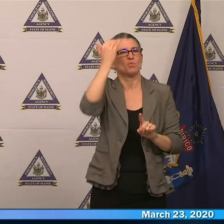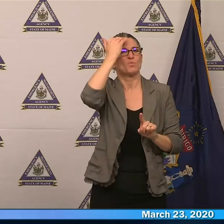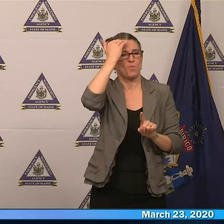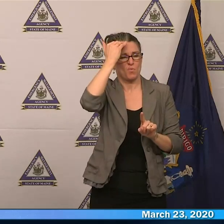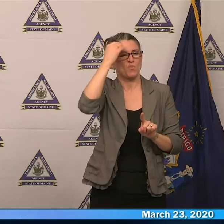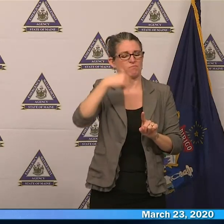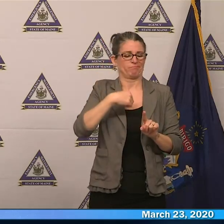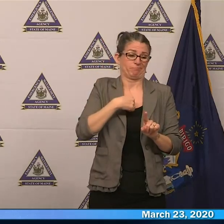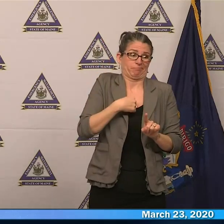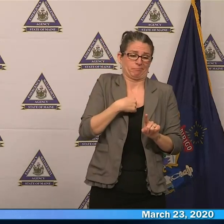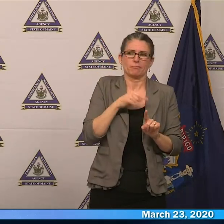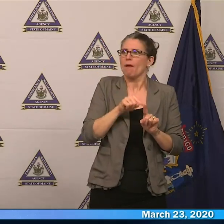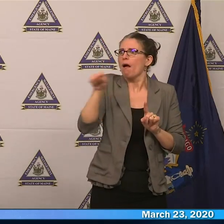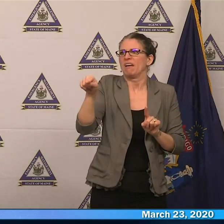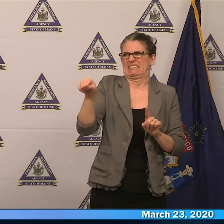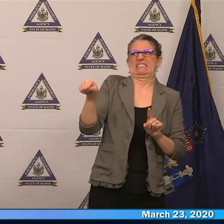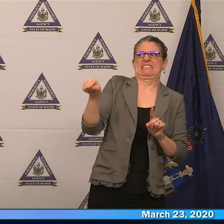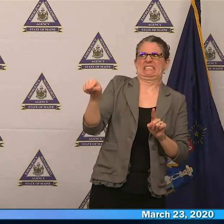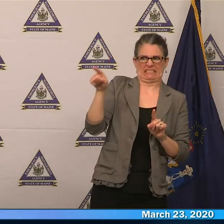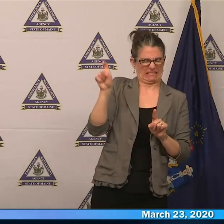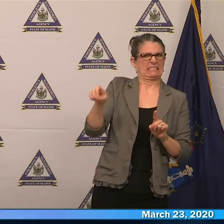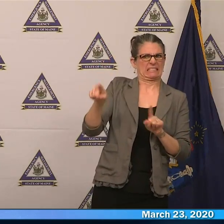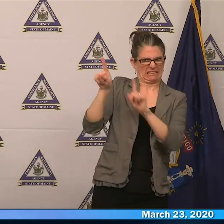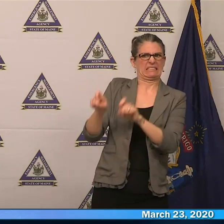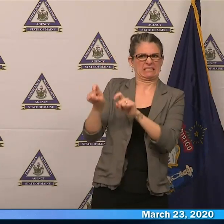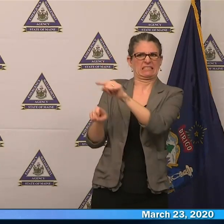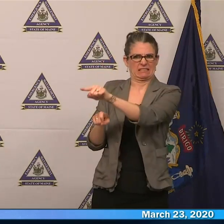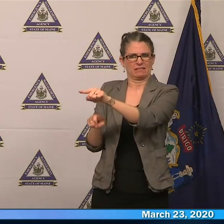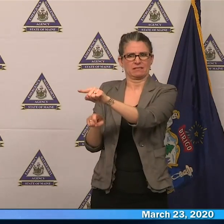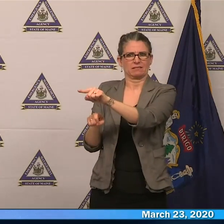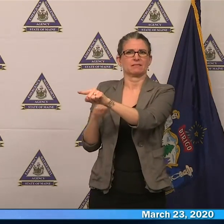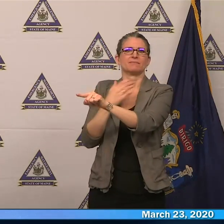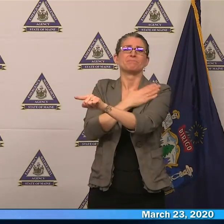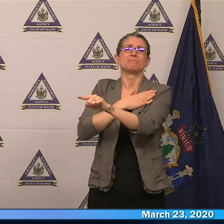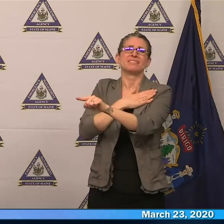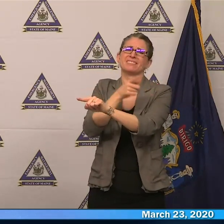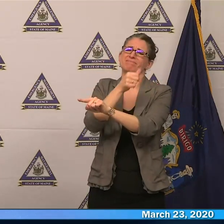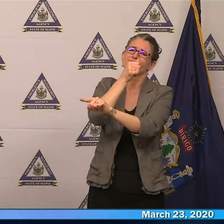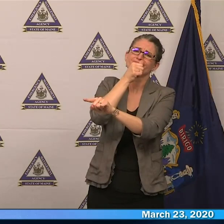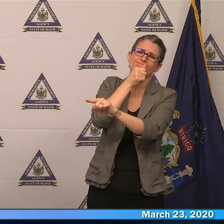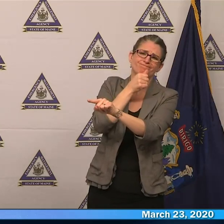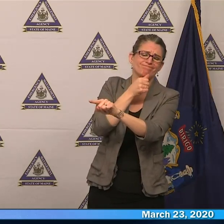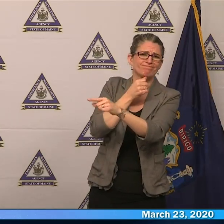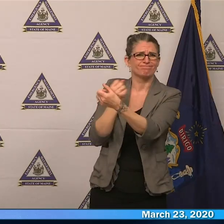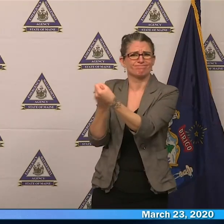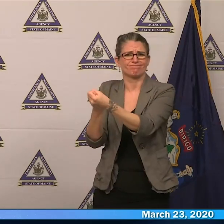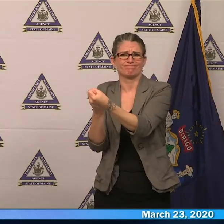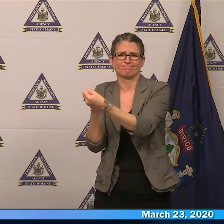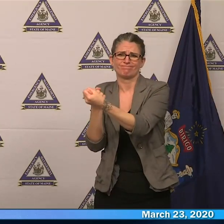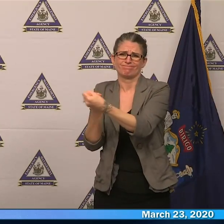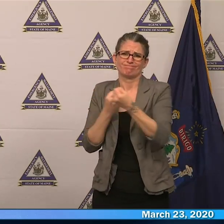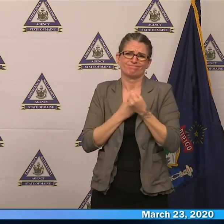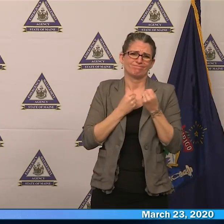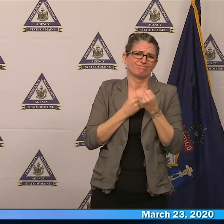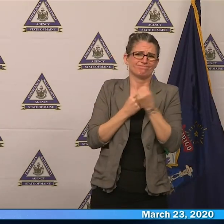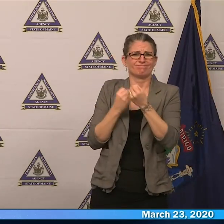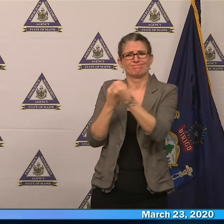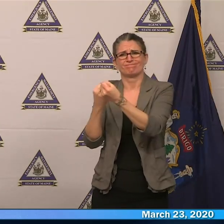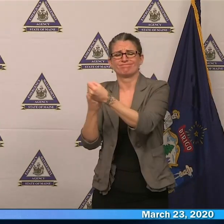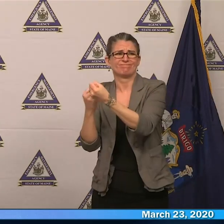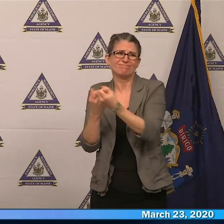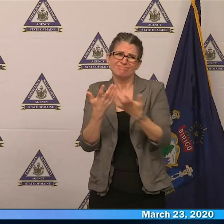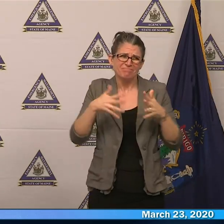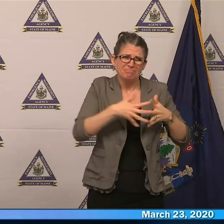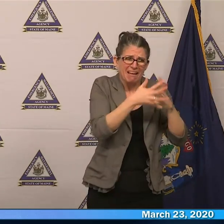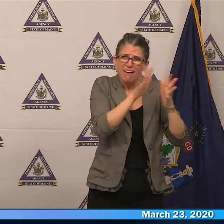I ask that you bear with us just a bit. We are in the same boat as the rest of the country right now, but